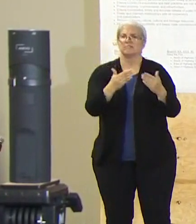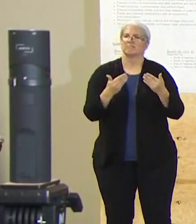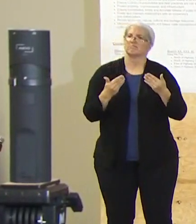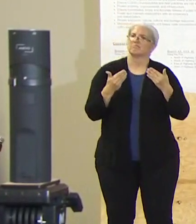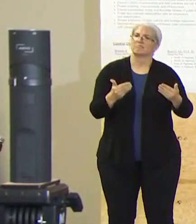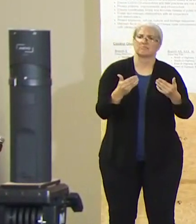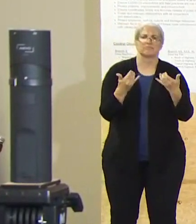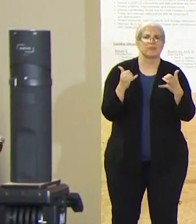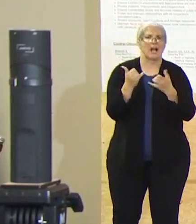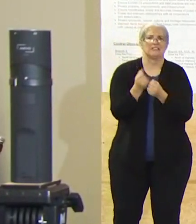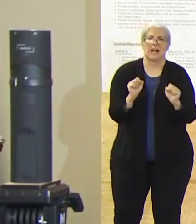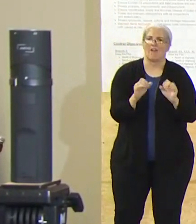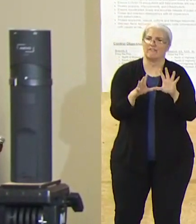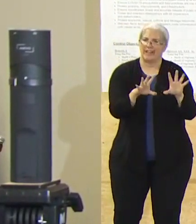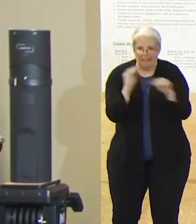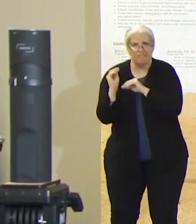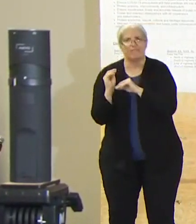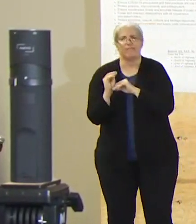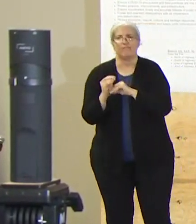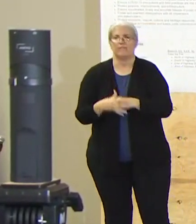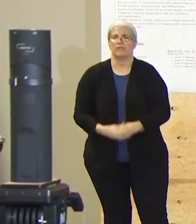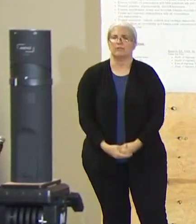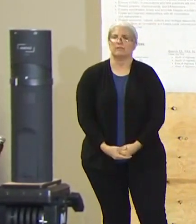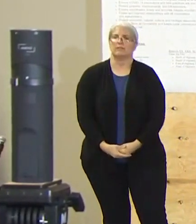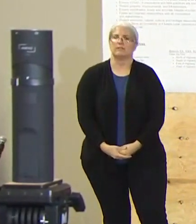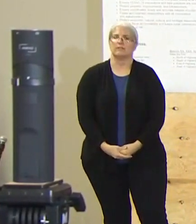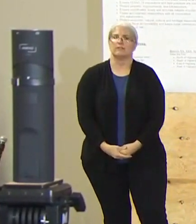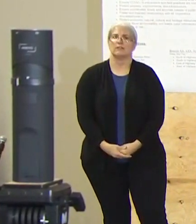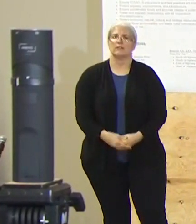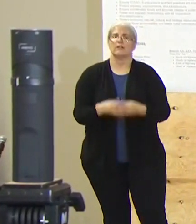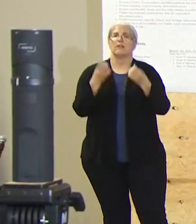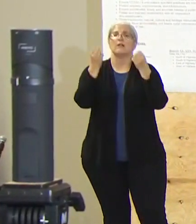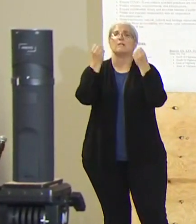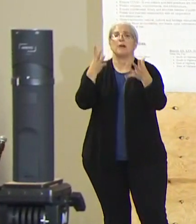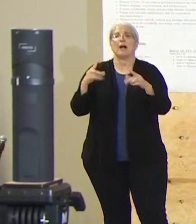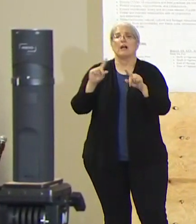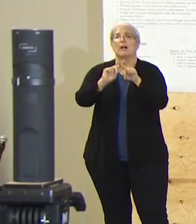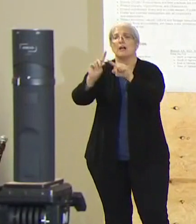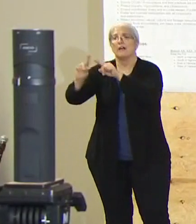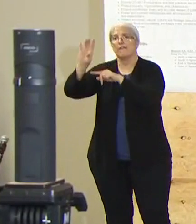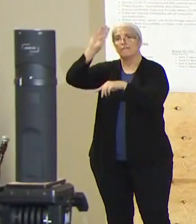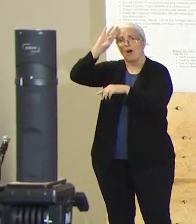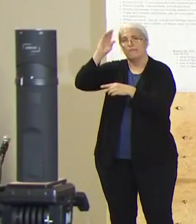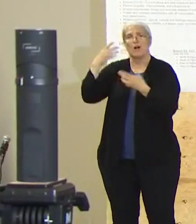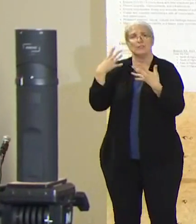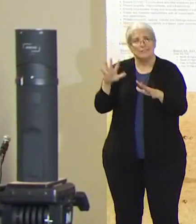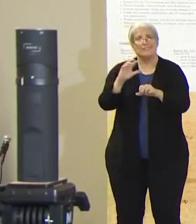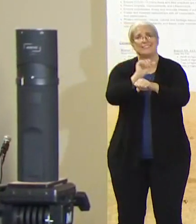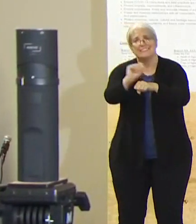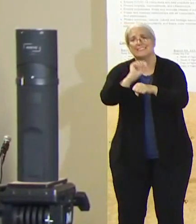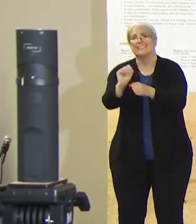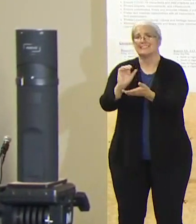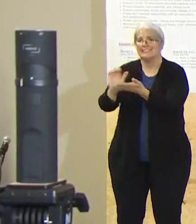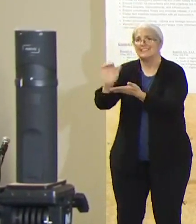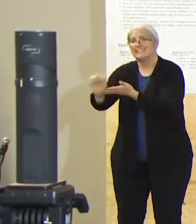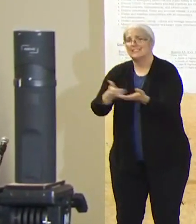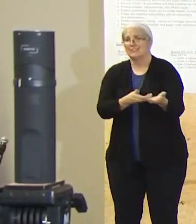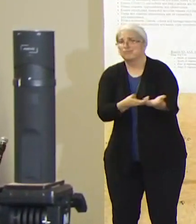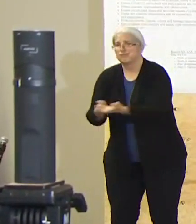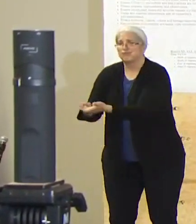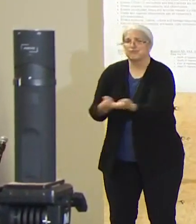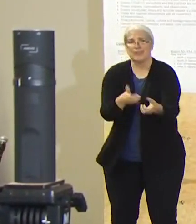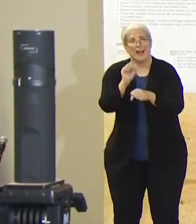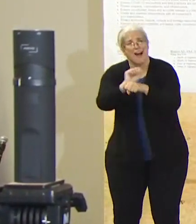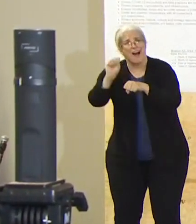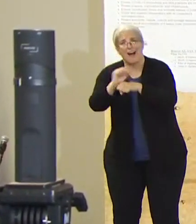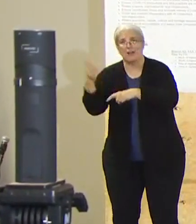lines. Many of these firefighters have been on the lines for 72 hours. And everybody's running on fumes and everybody's a little